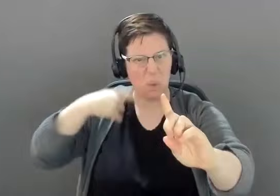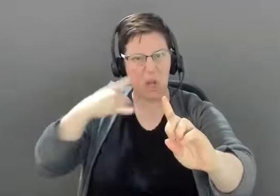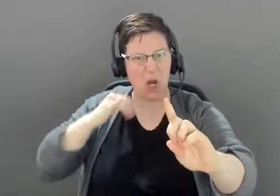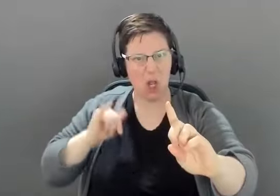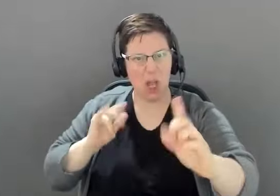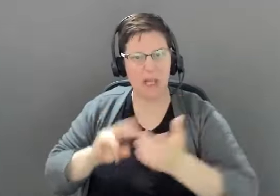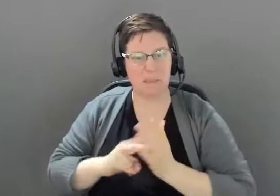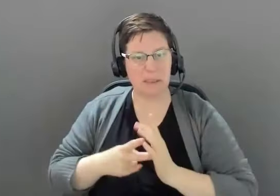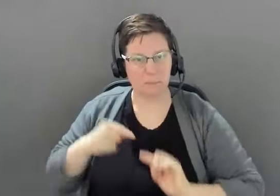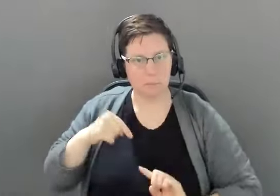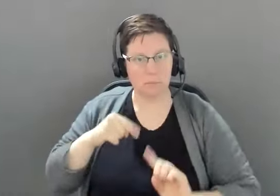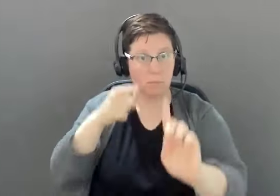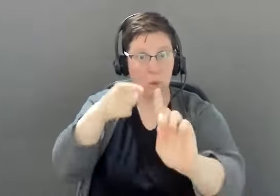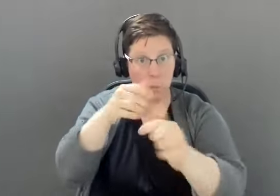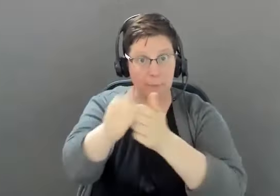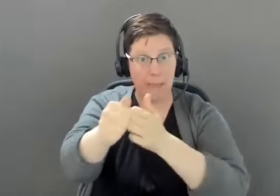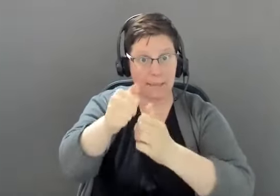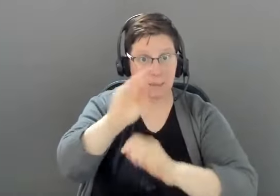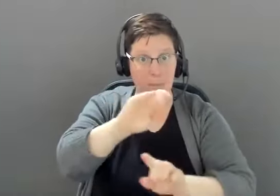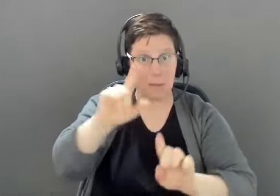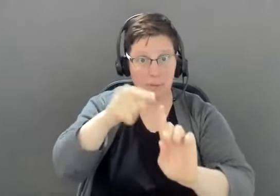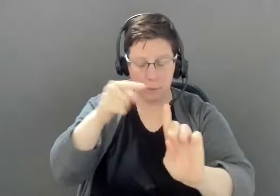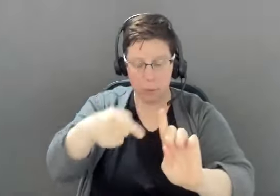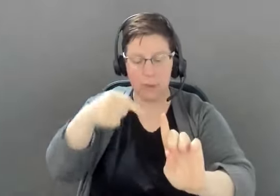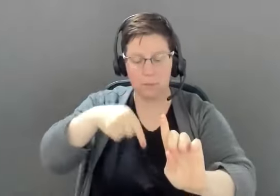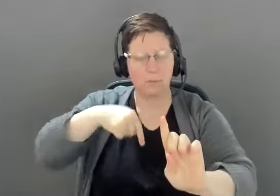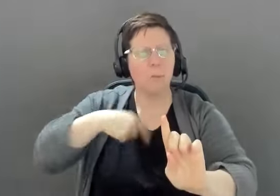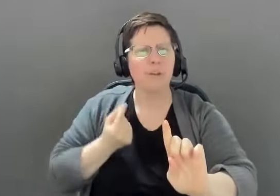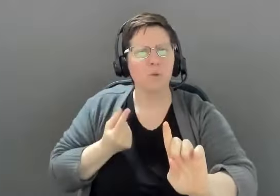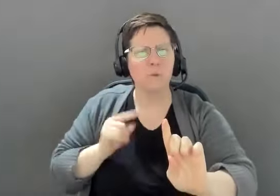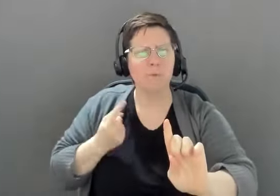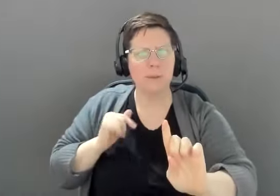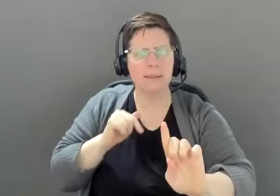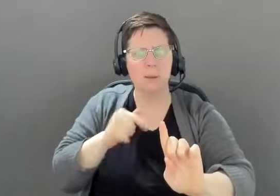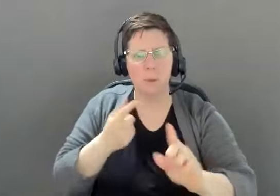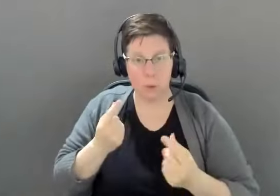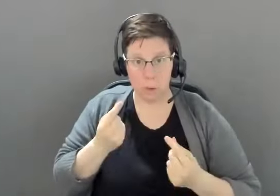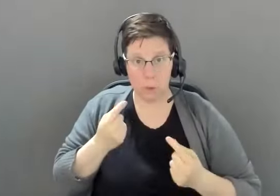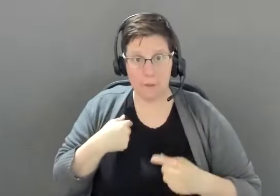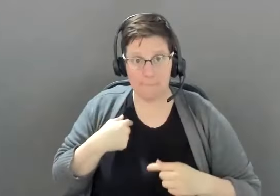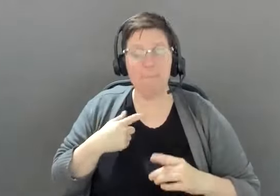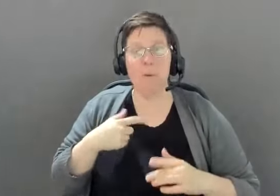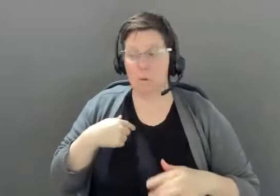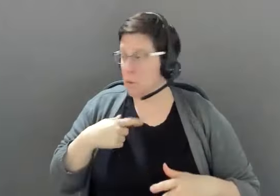assent? We sat down and committed to one common critical path that kept everybody on